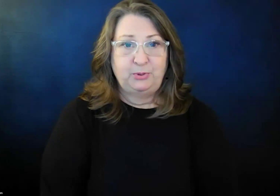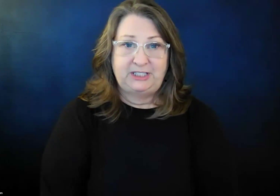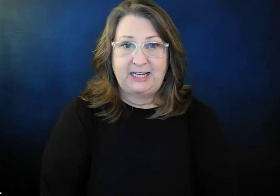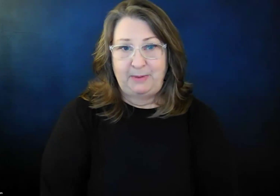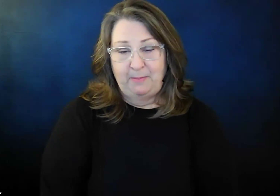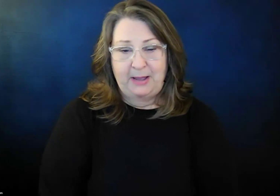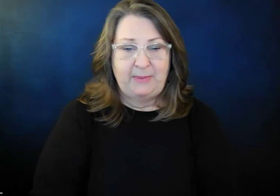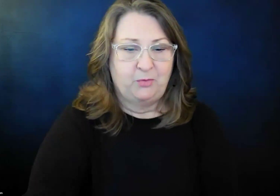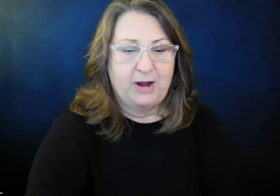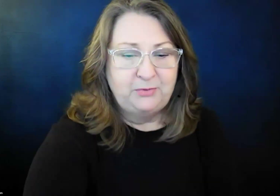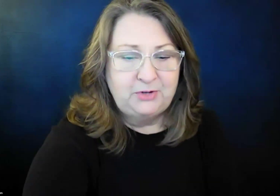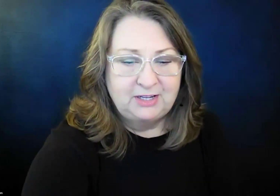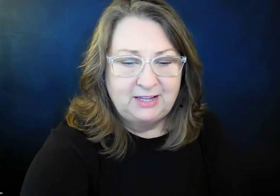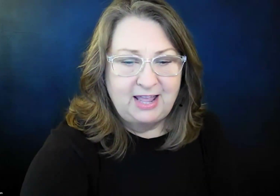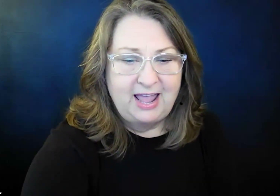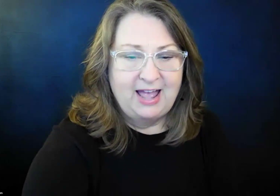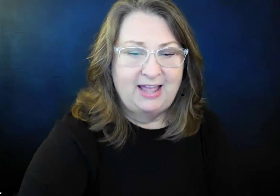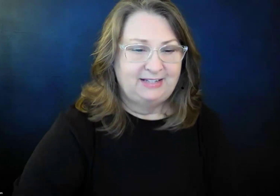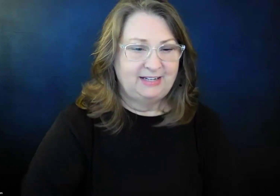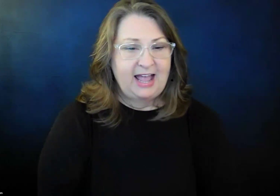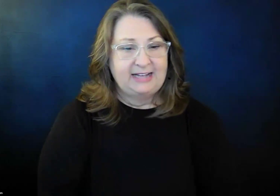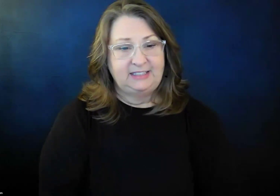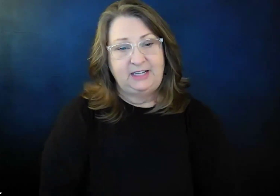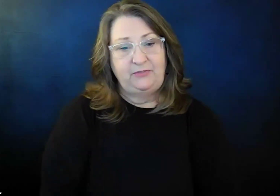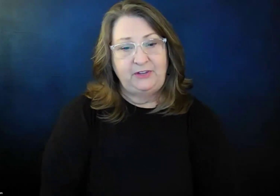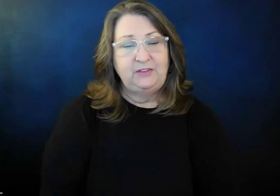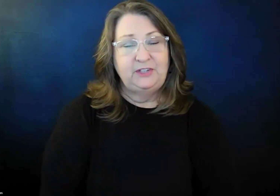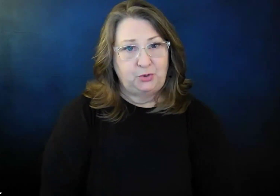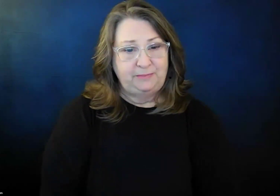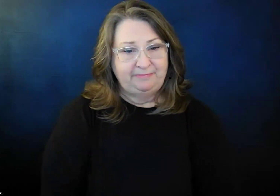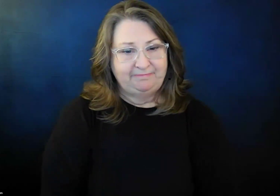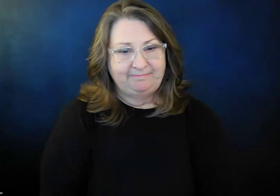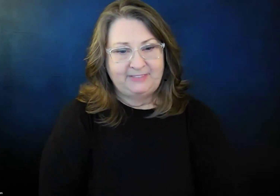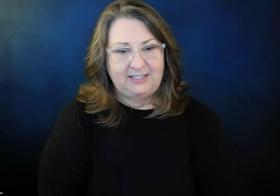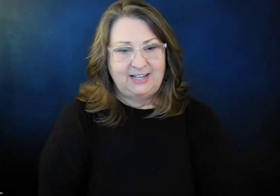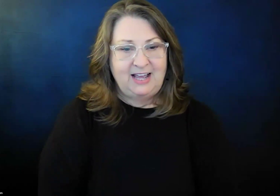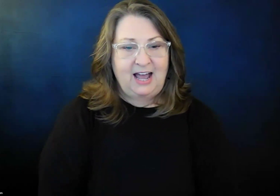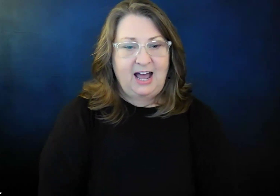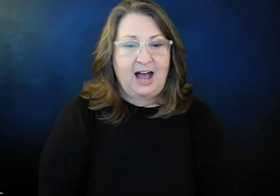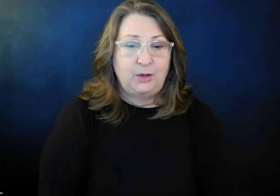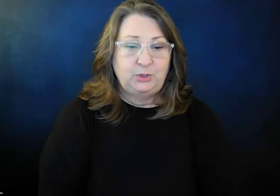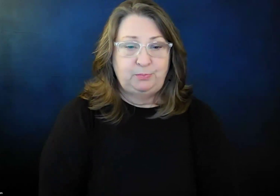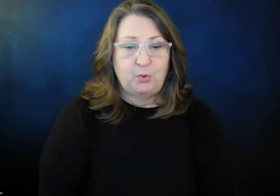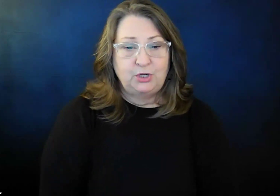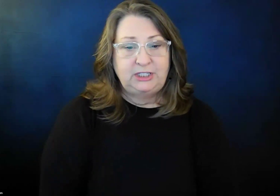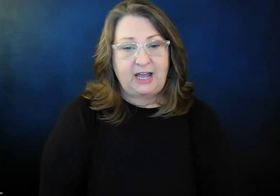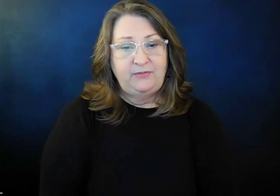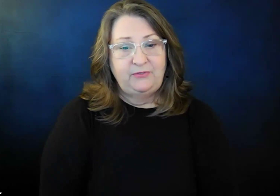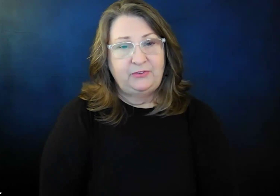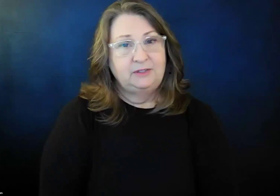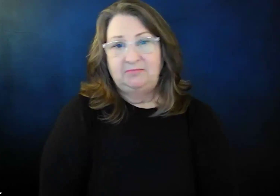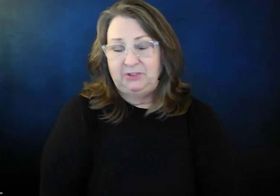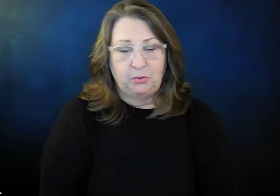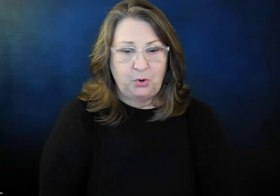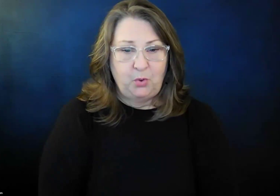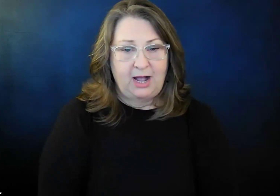I'm going to present about my background. And as a deaf individual, I was born